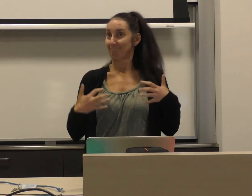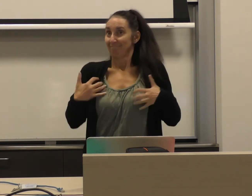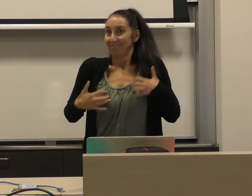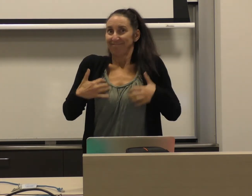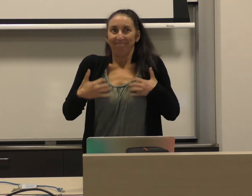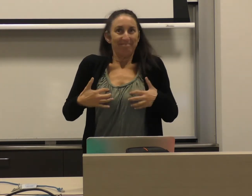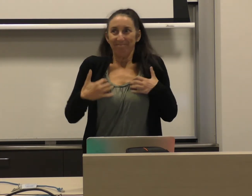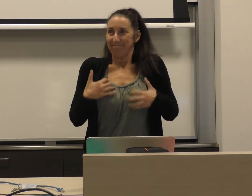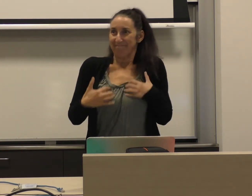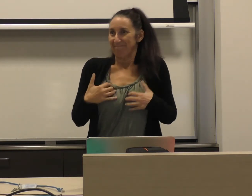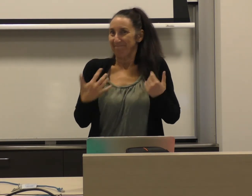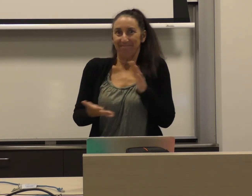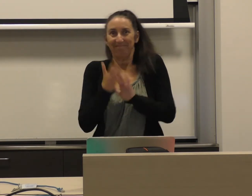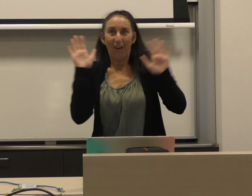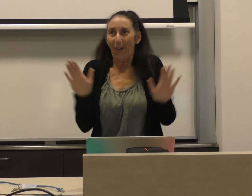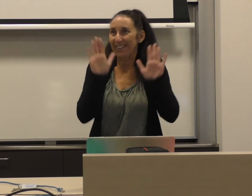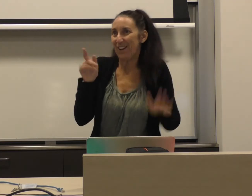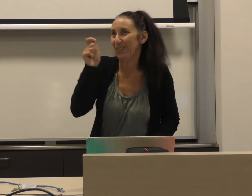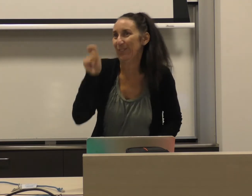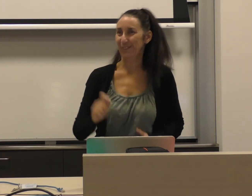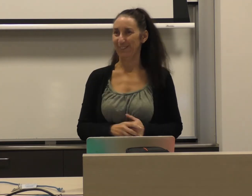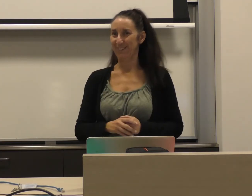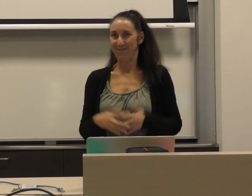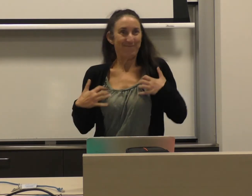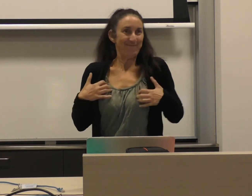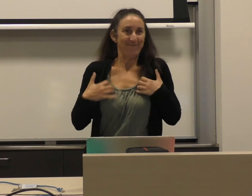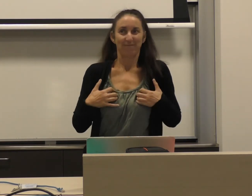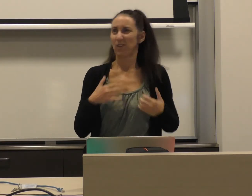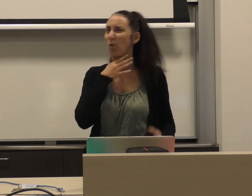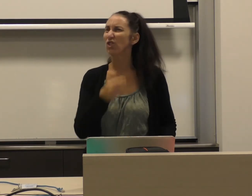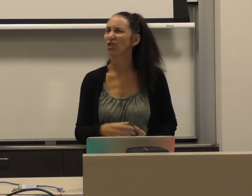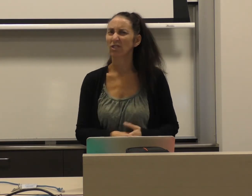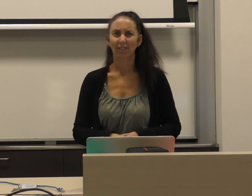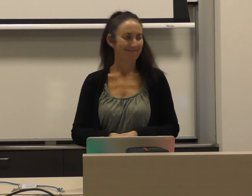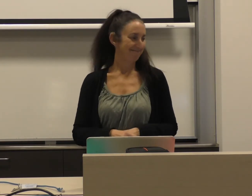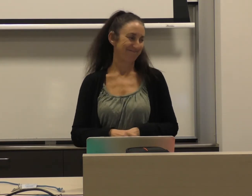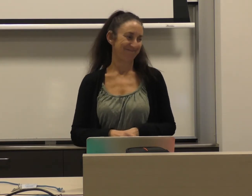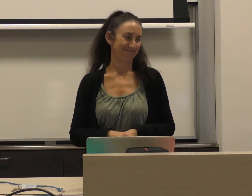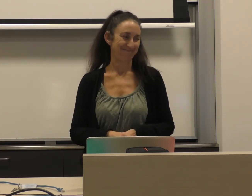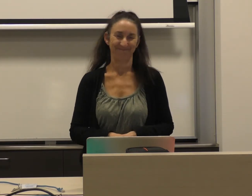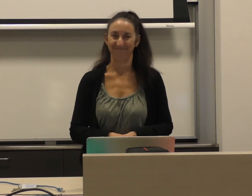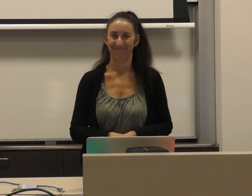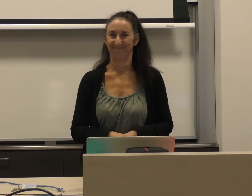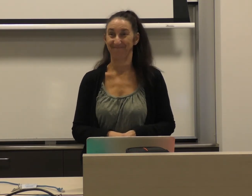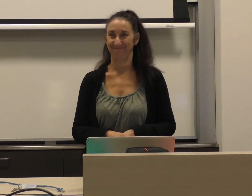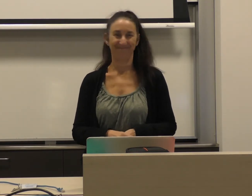movements to indicate it appropriately. Excited, your body tends to move upwards. I wish I could go on holidays now, that would be a good